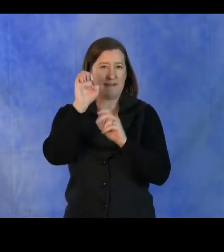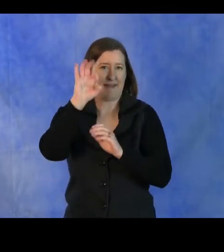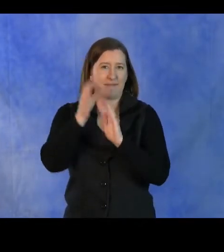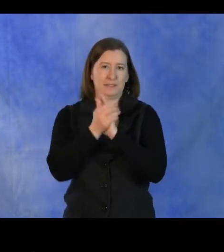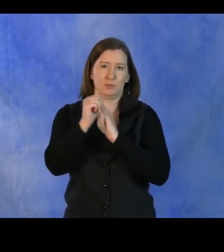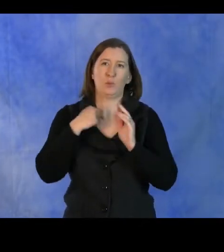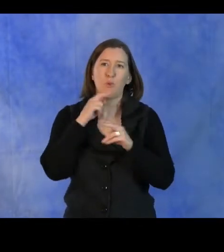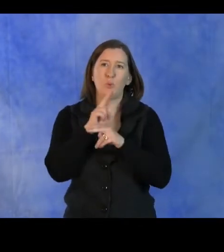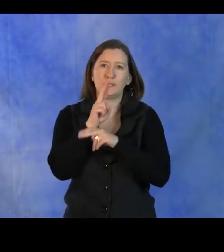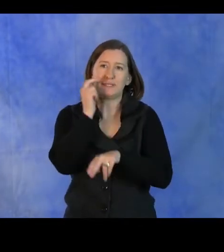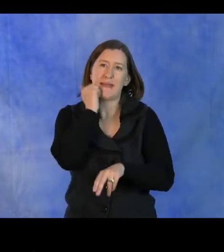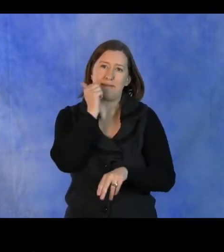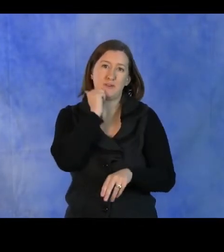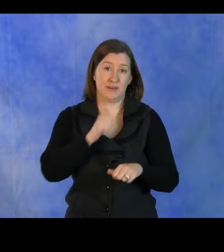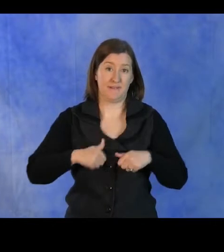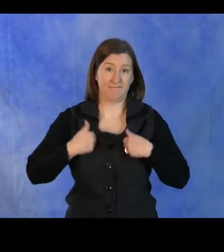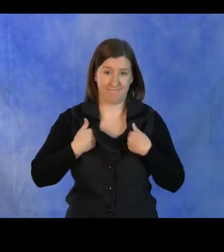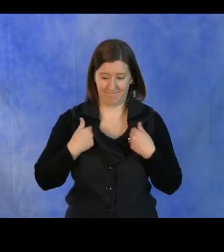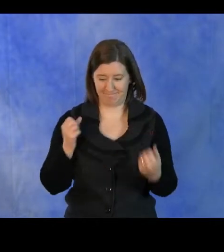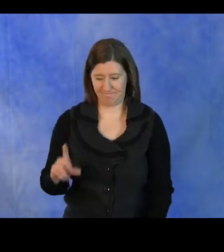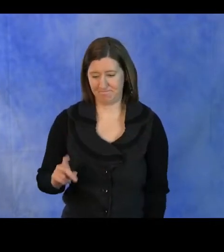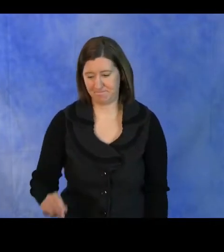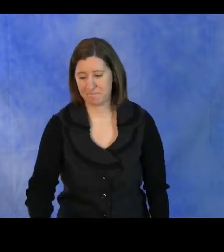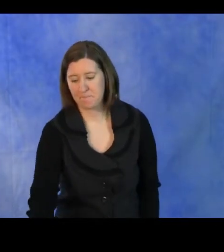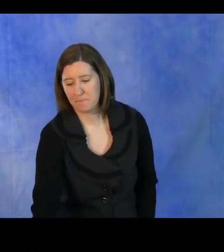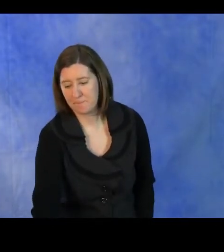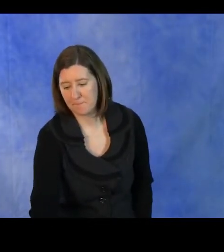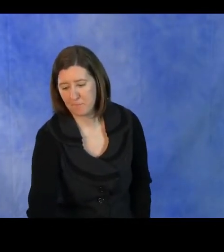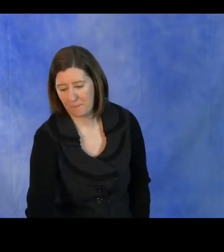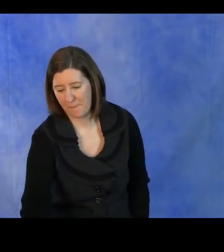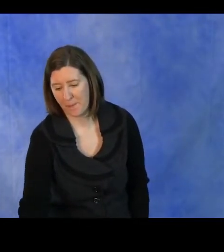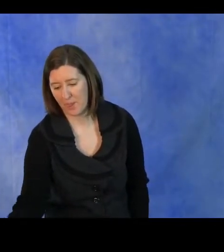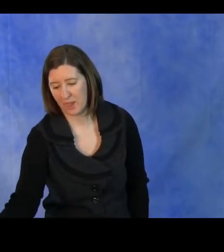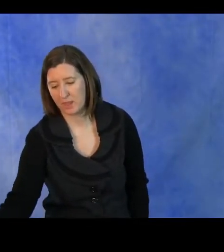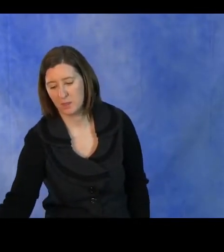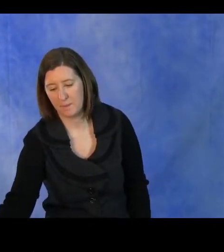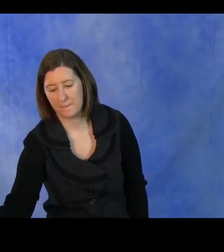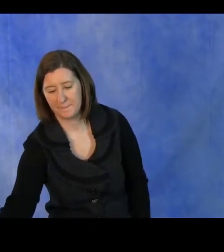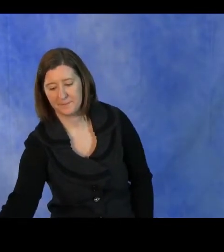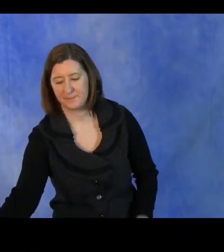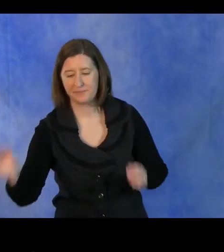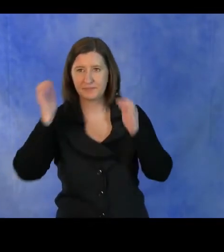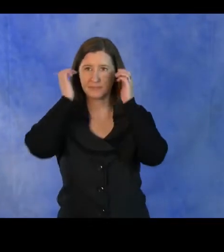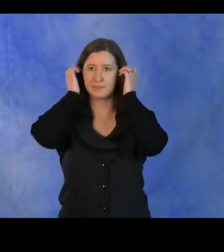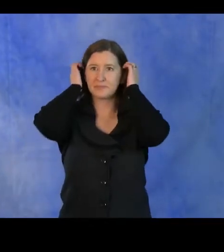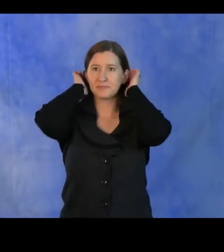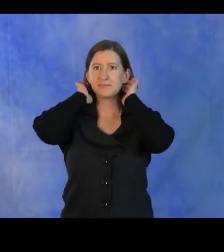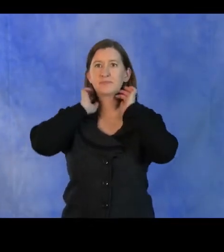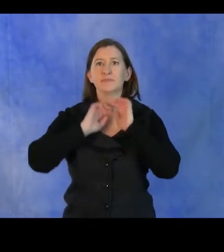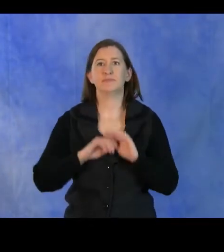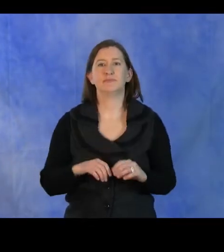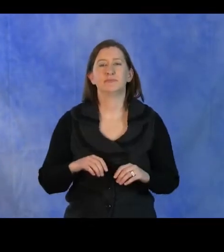time to go? So we use those EF skills in everyday life.